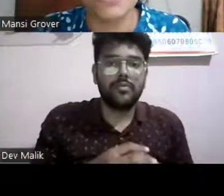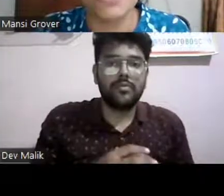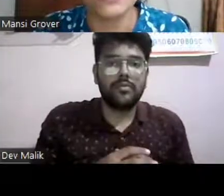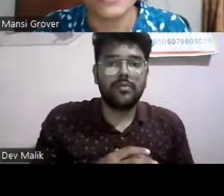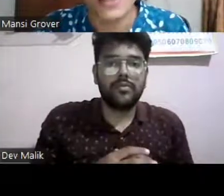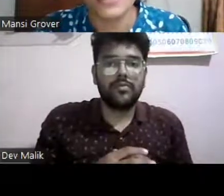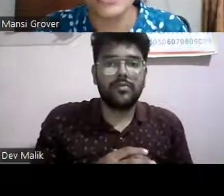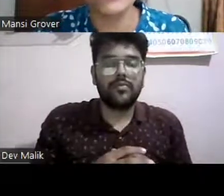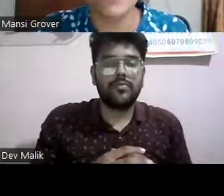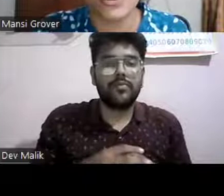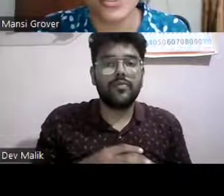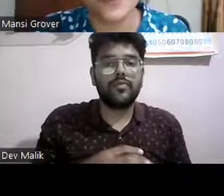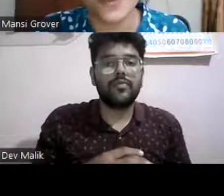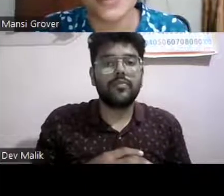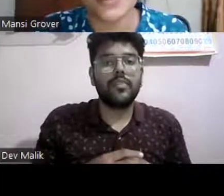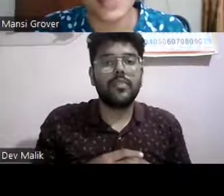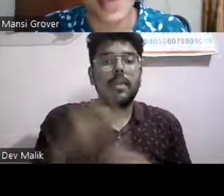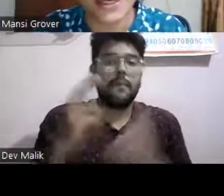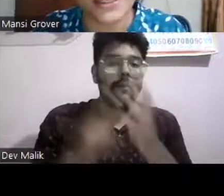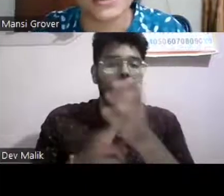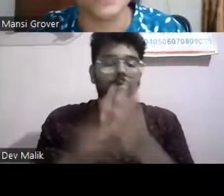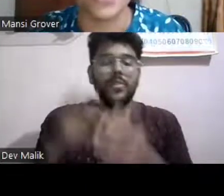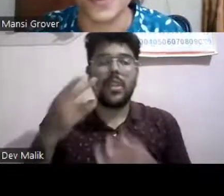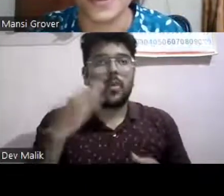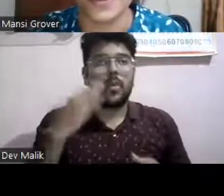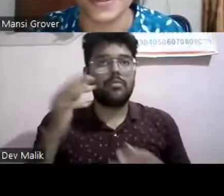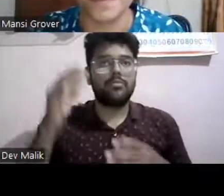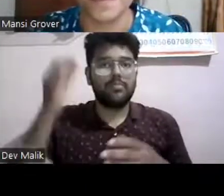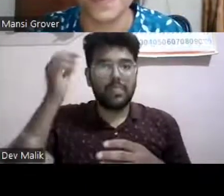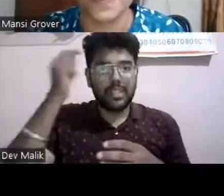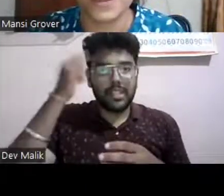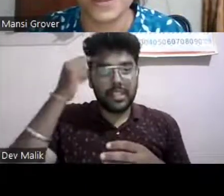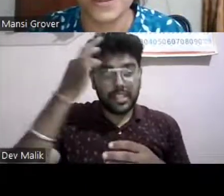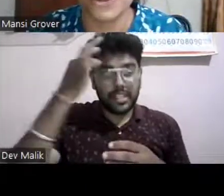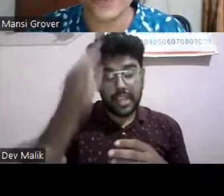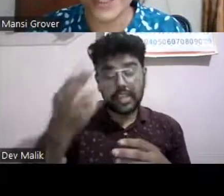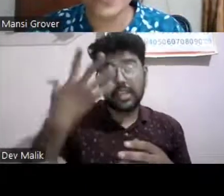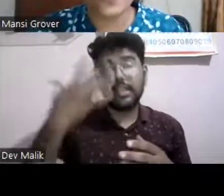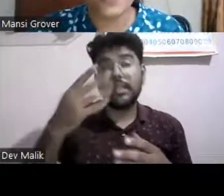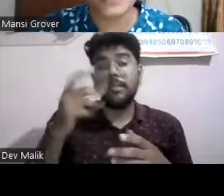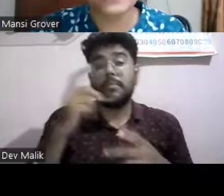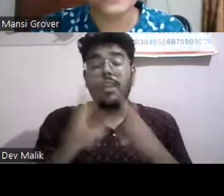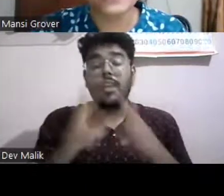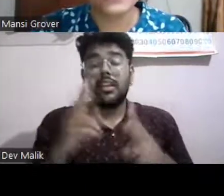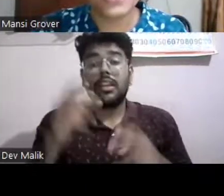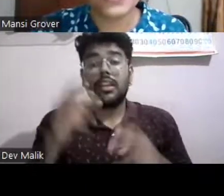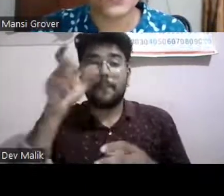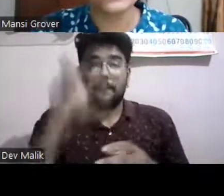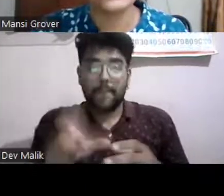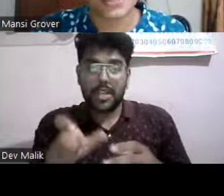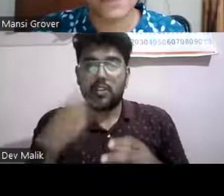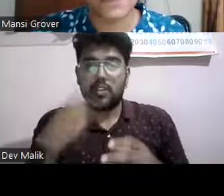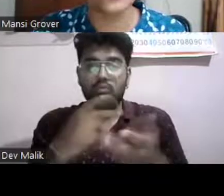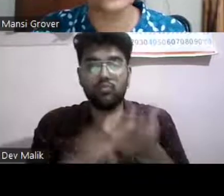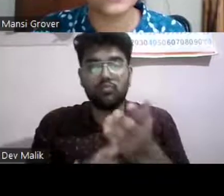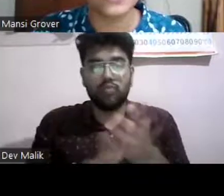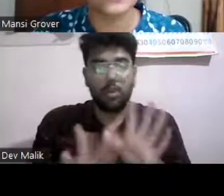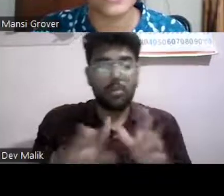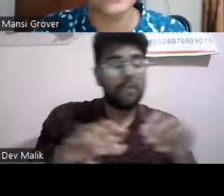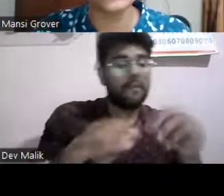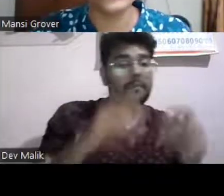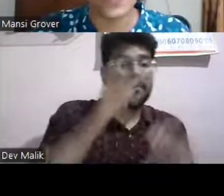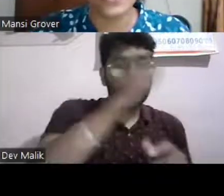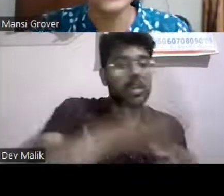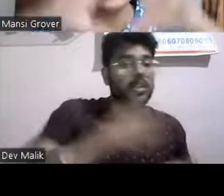interaction between an able-bodied person and a disabled person. So when you look at these concepts, you would